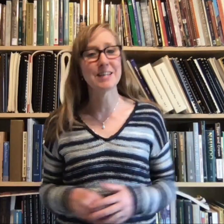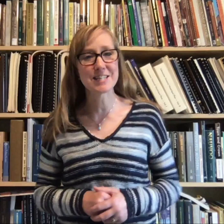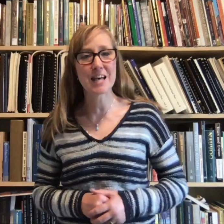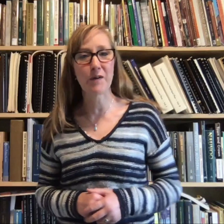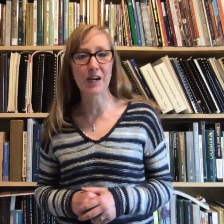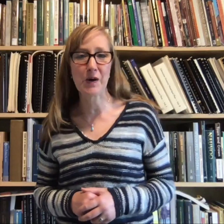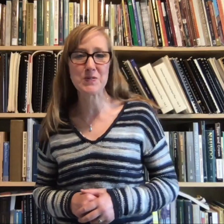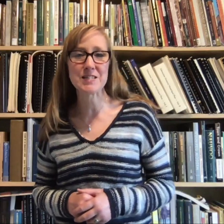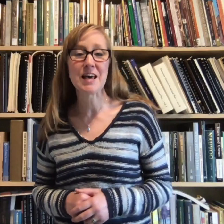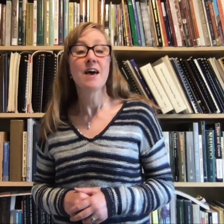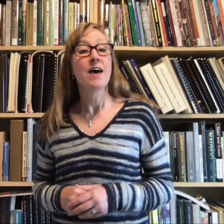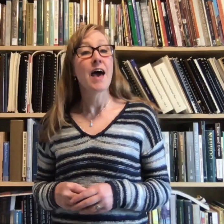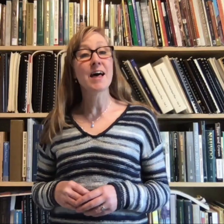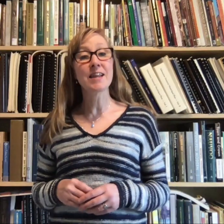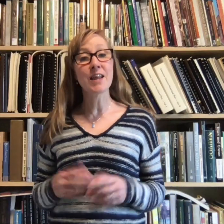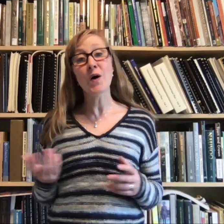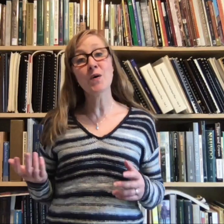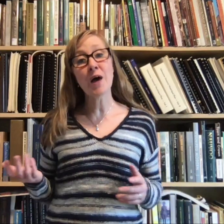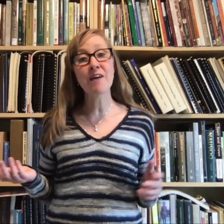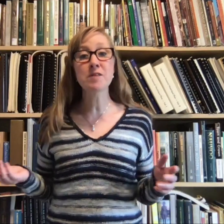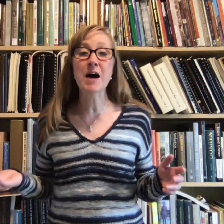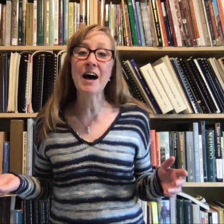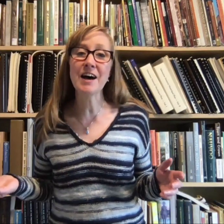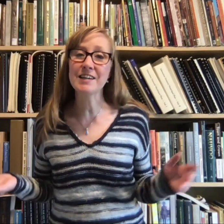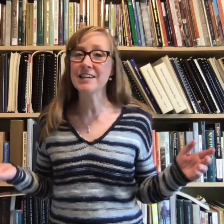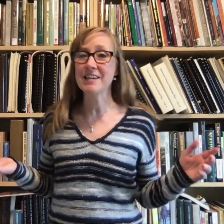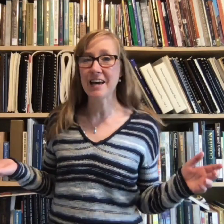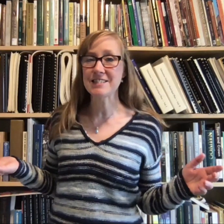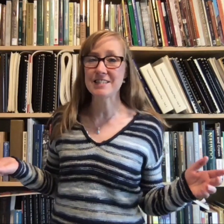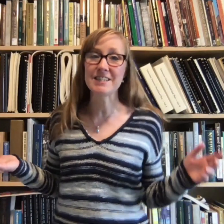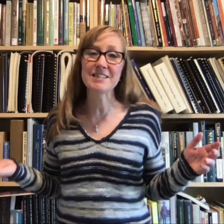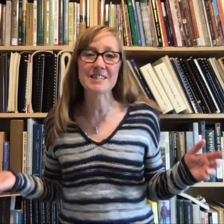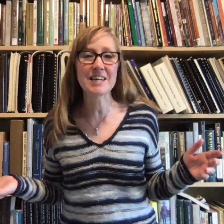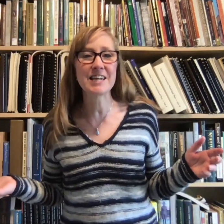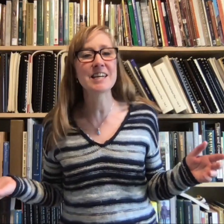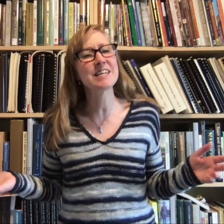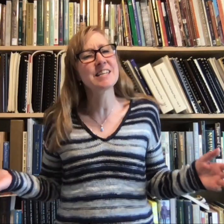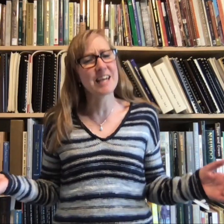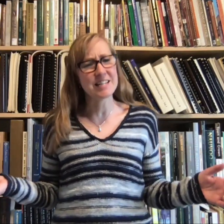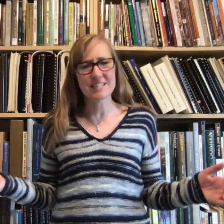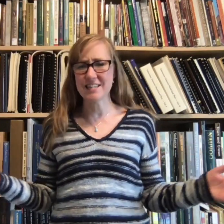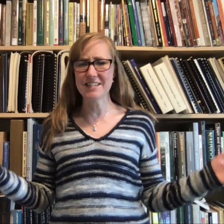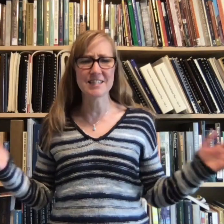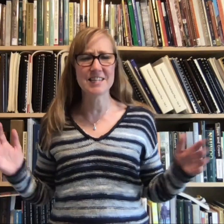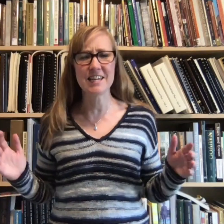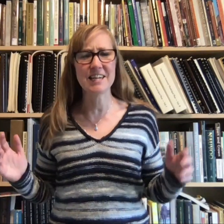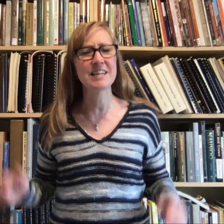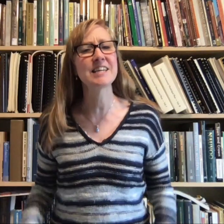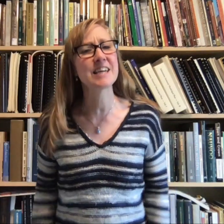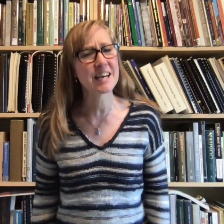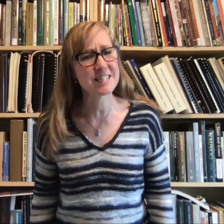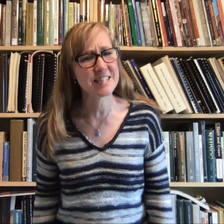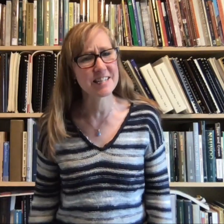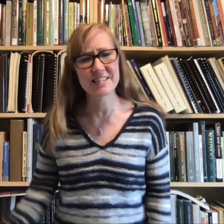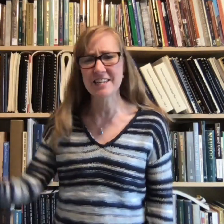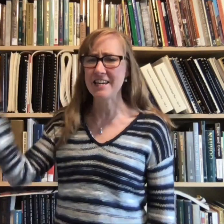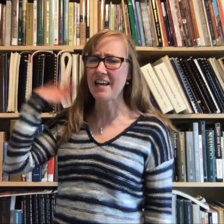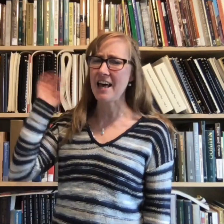is how it goes. Hello everybody, yes indeed, yes indeed, yes indeed.